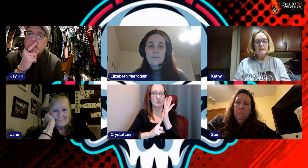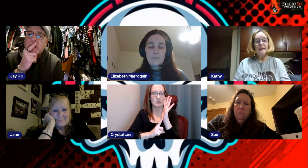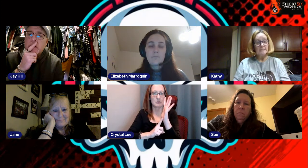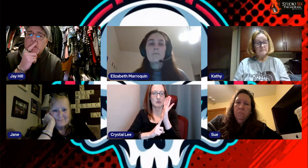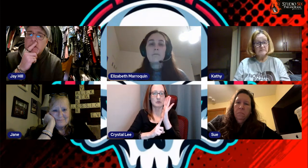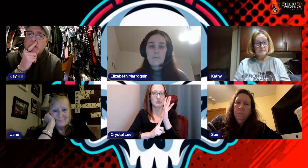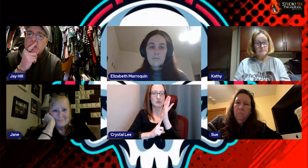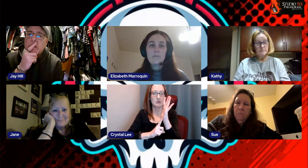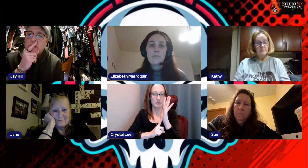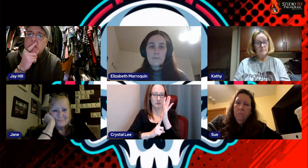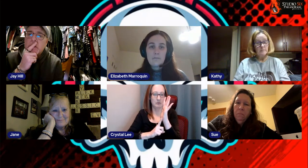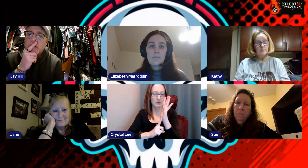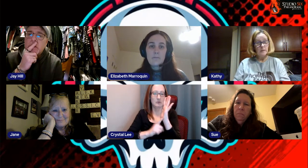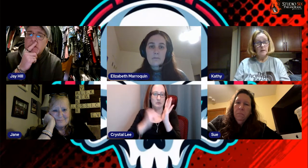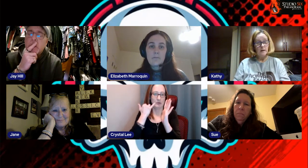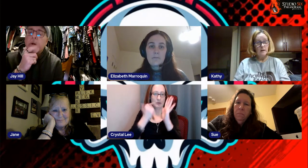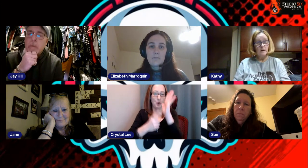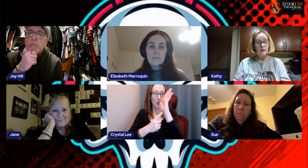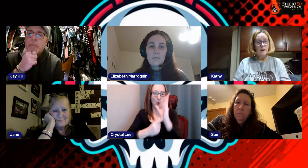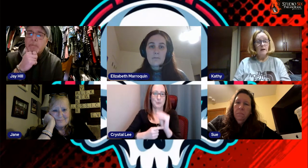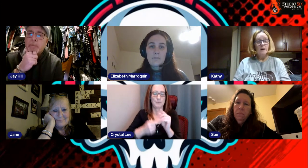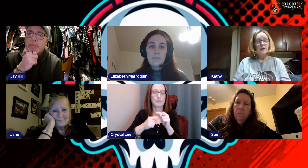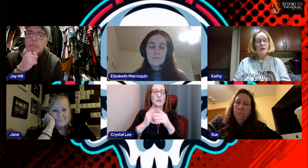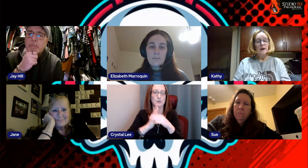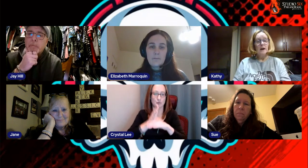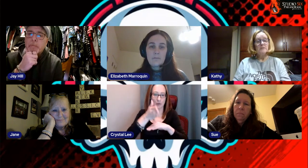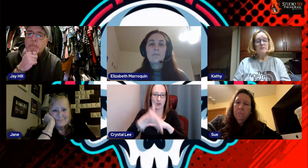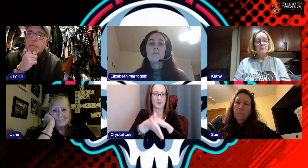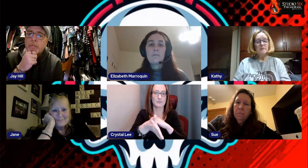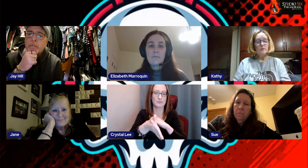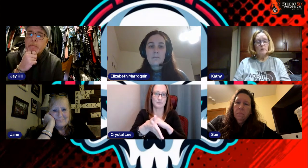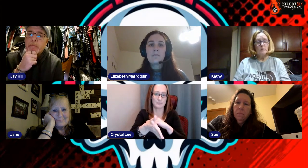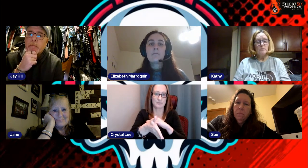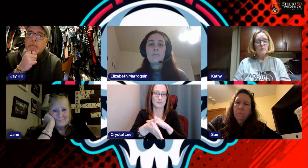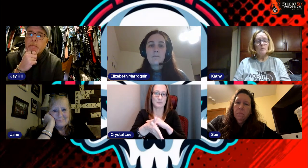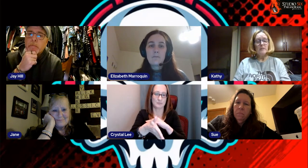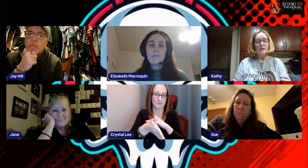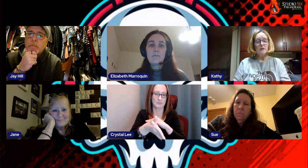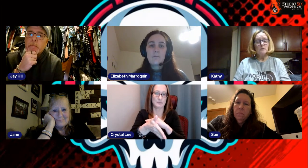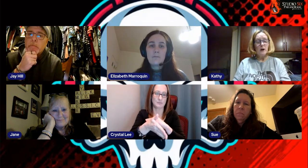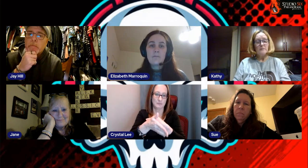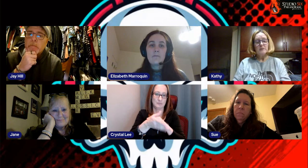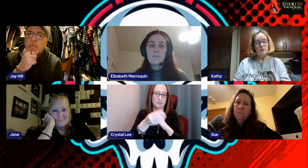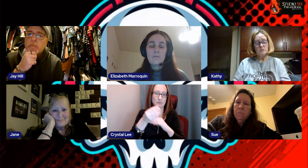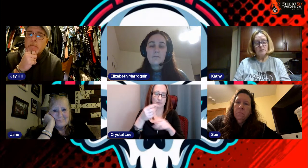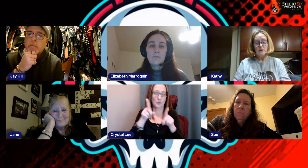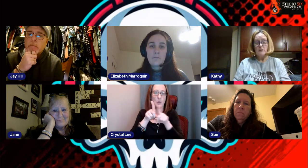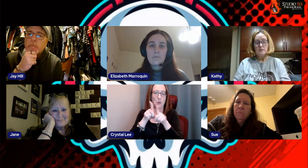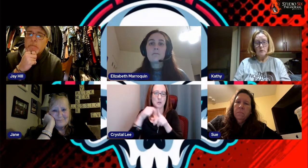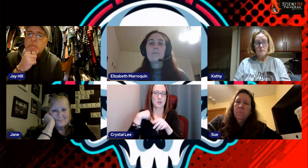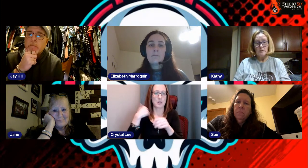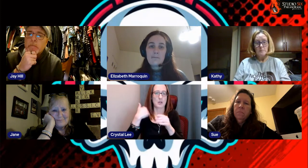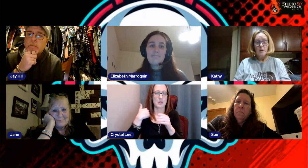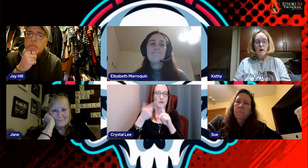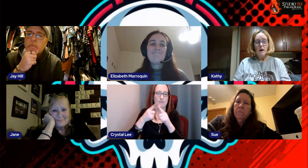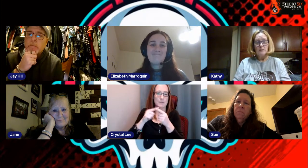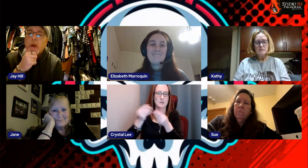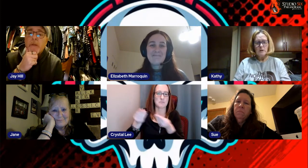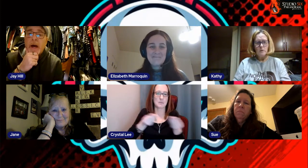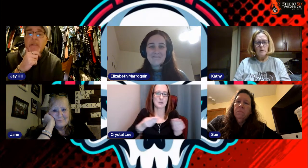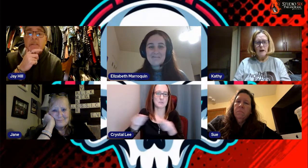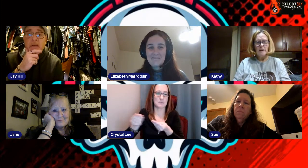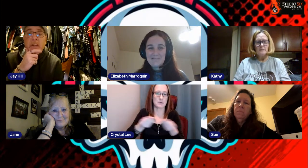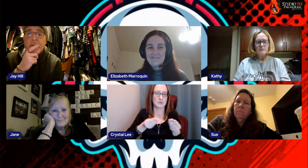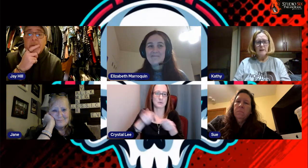You said candles. Okay. And she makes her, so when the light goes up, she knows they cross over.